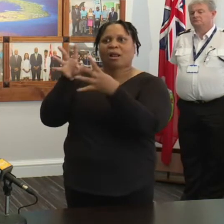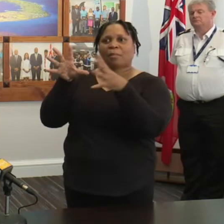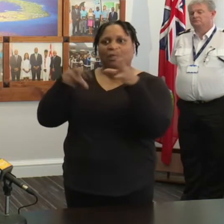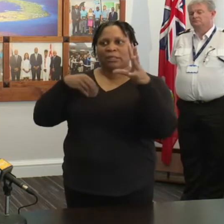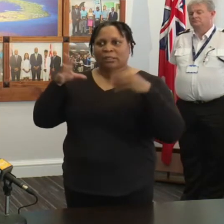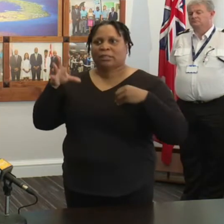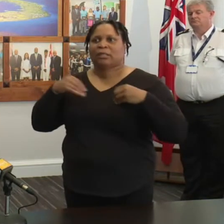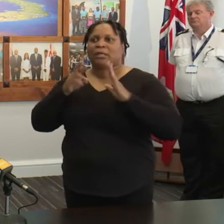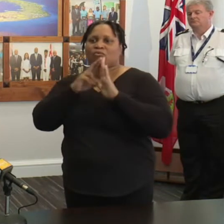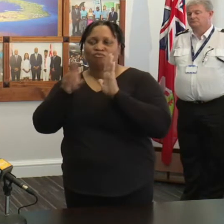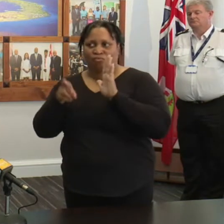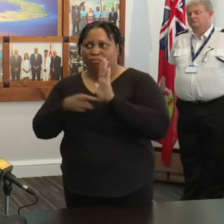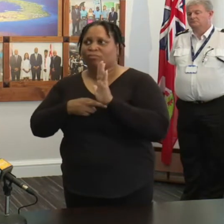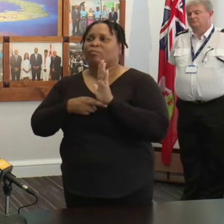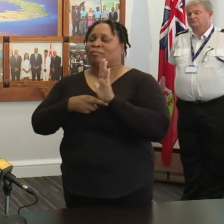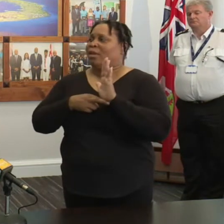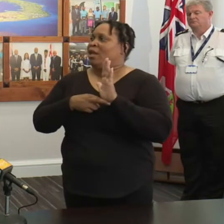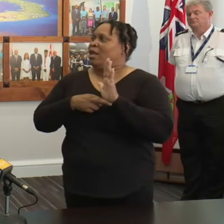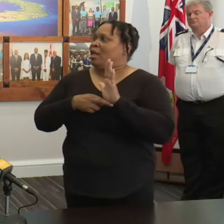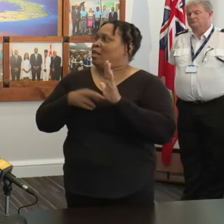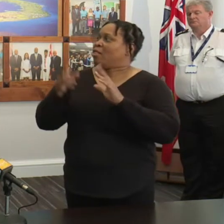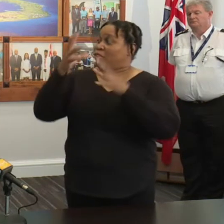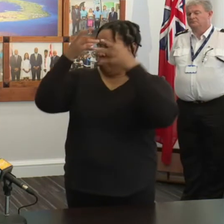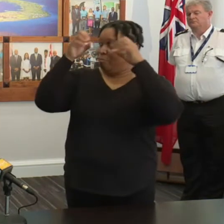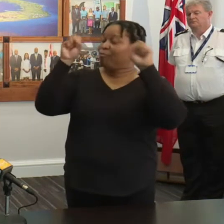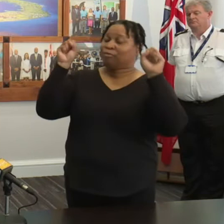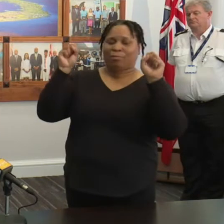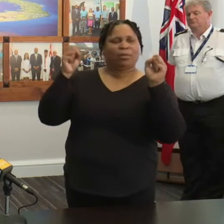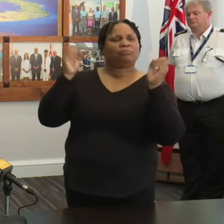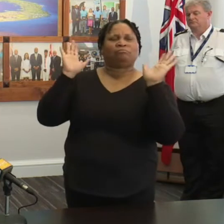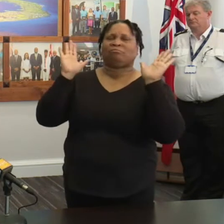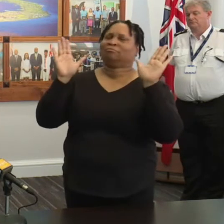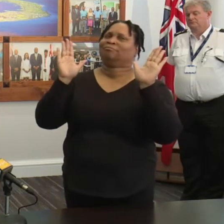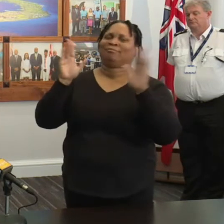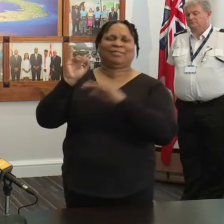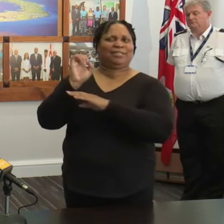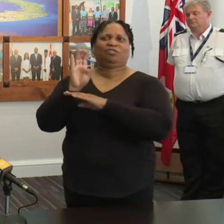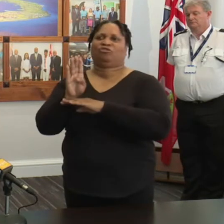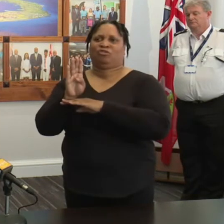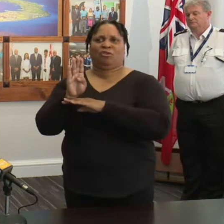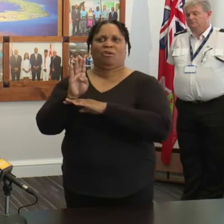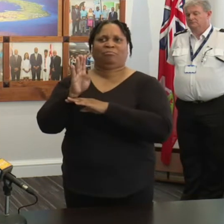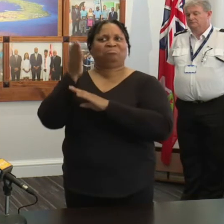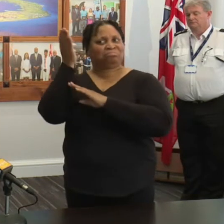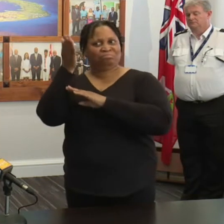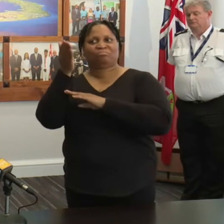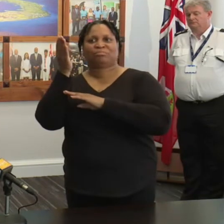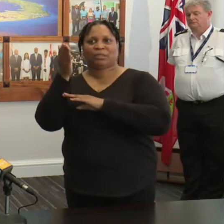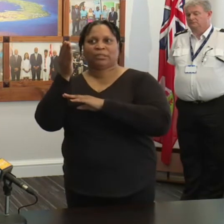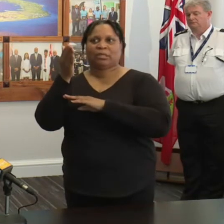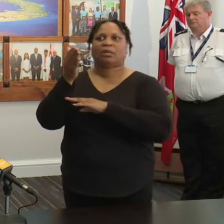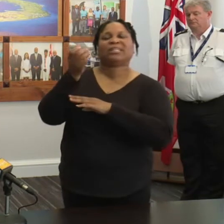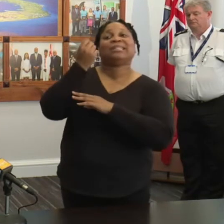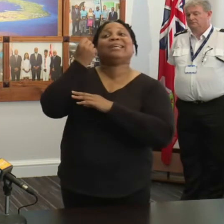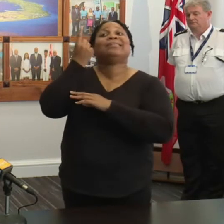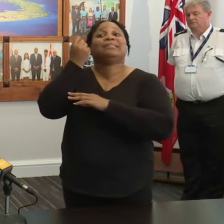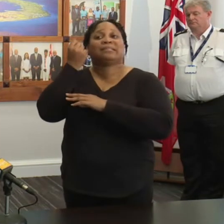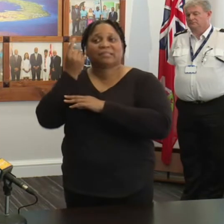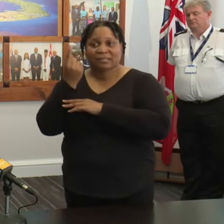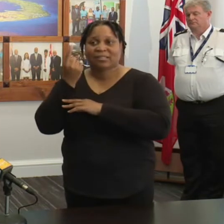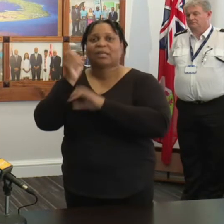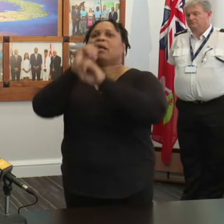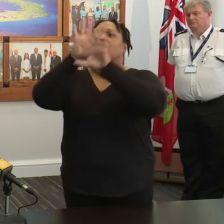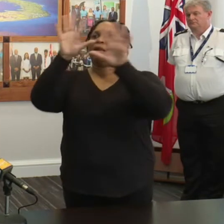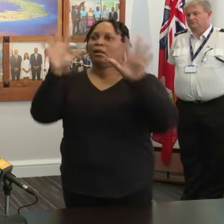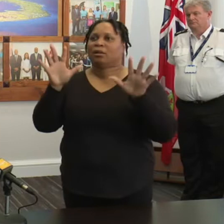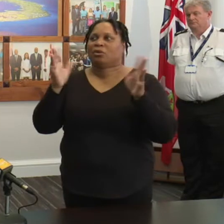undertaking. And the Premier has done an excellent job, I think, of presenting the rationale for what is